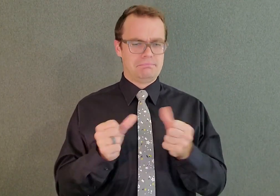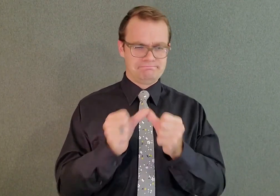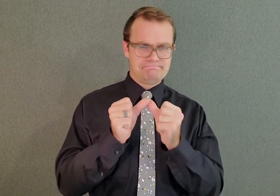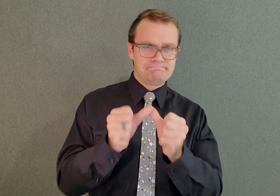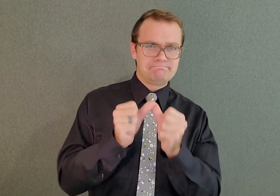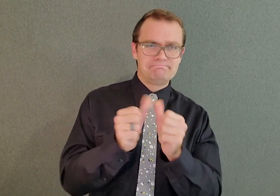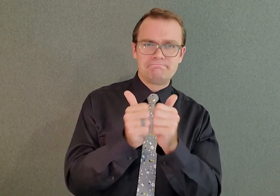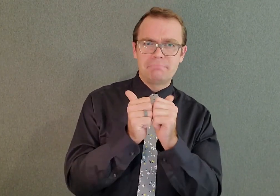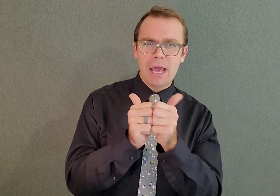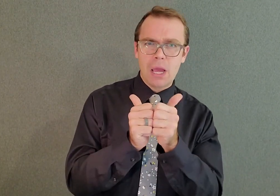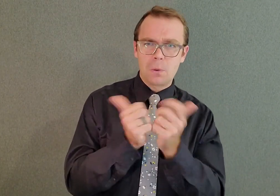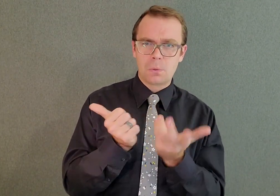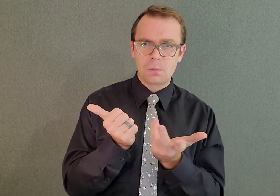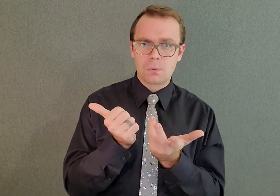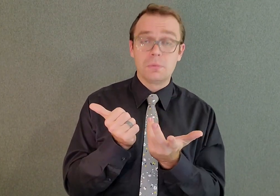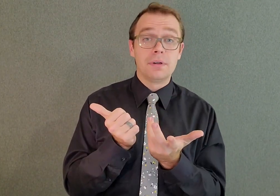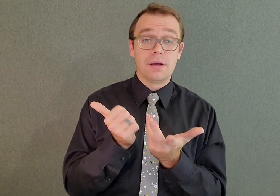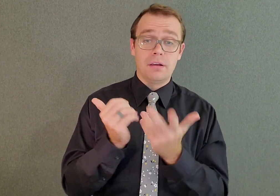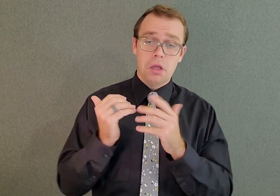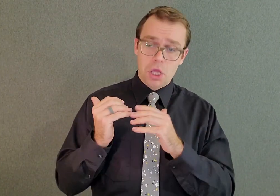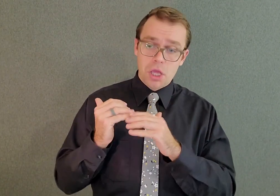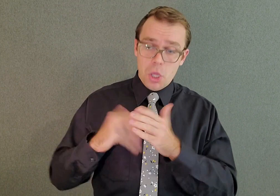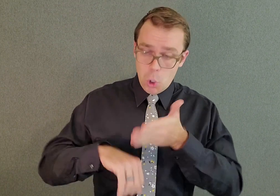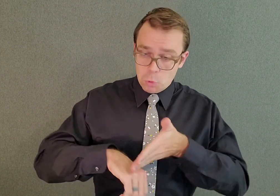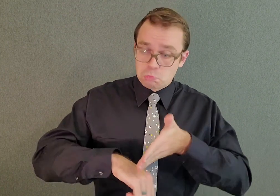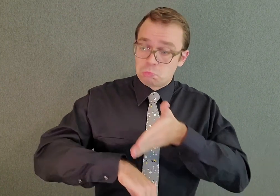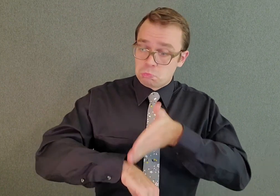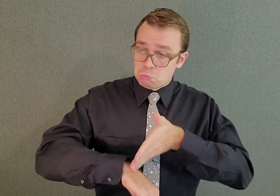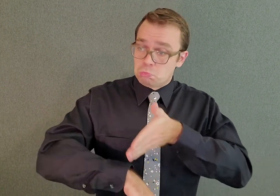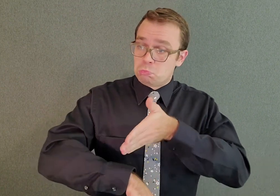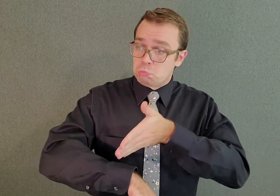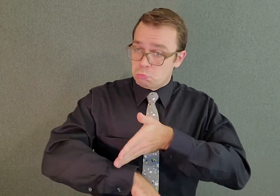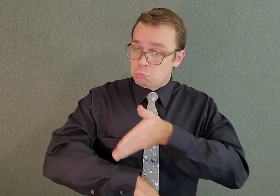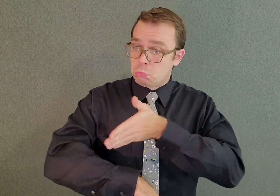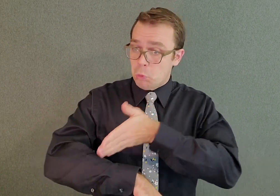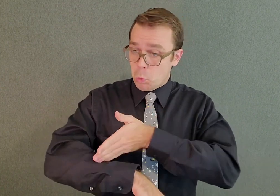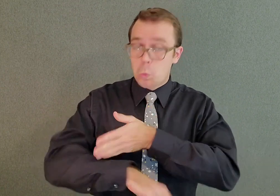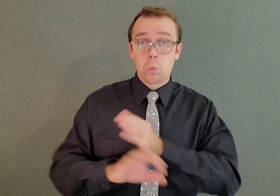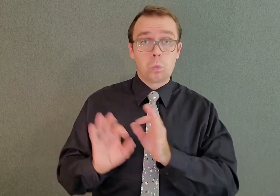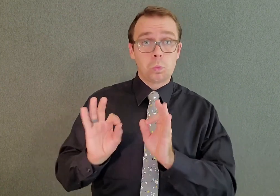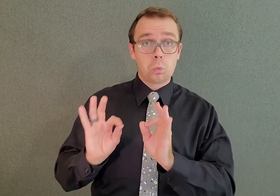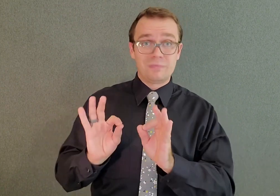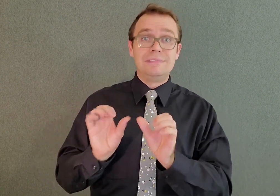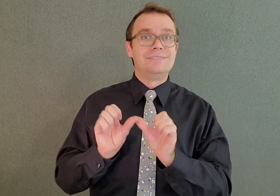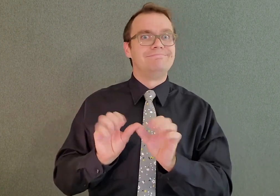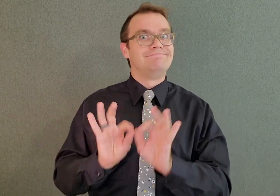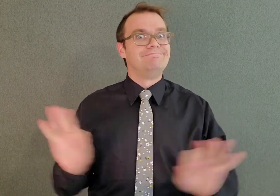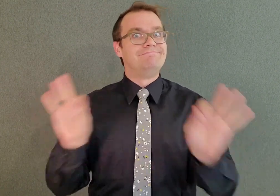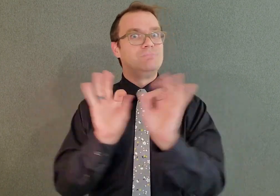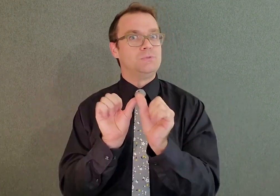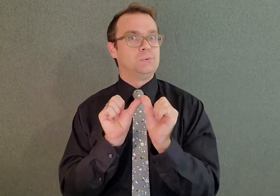is health maintained? After achieving a certain level of stability, it is important to maintain your